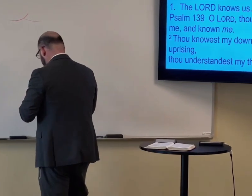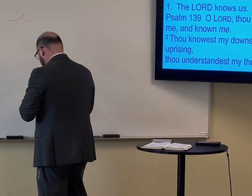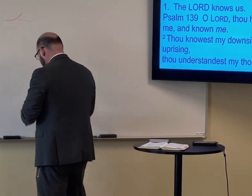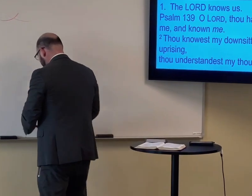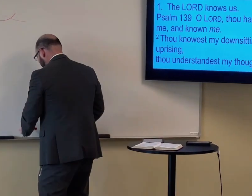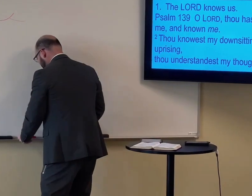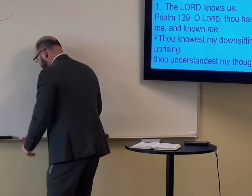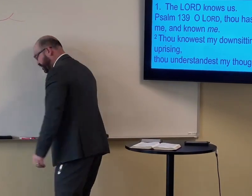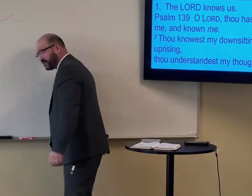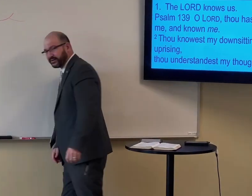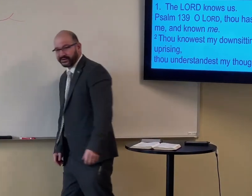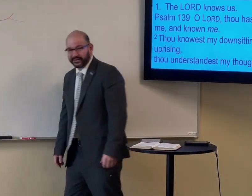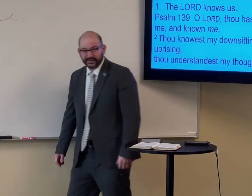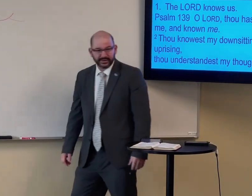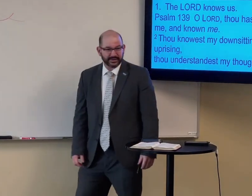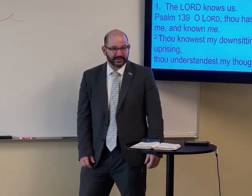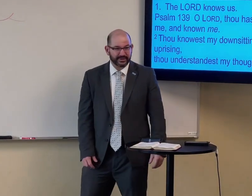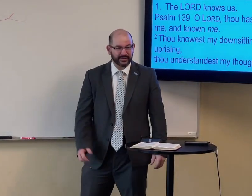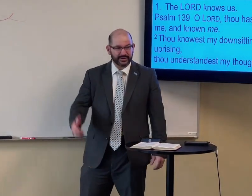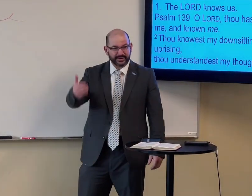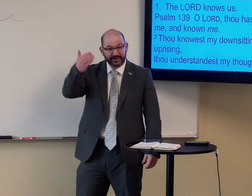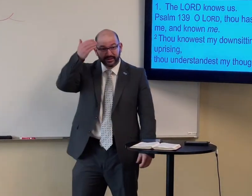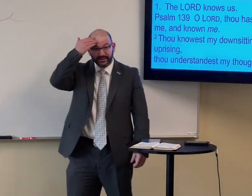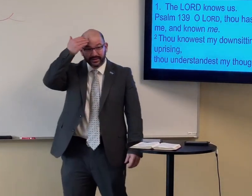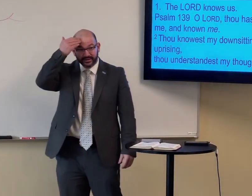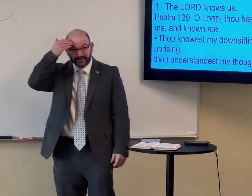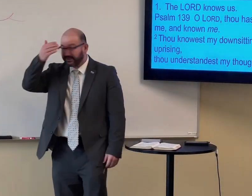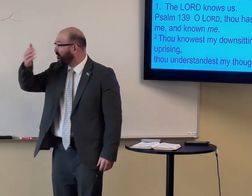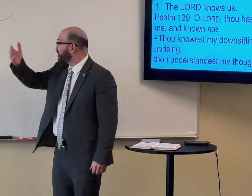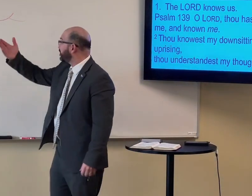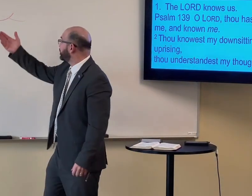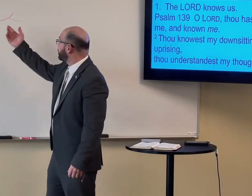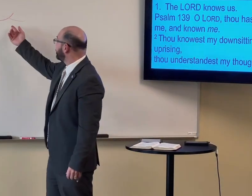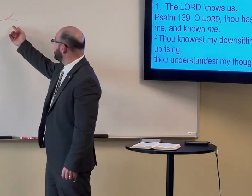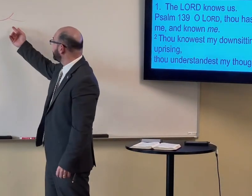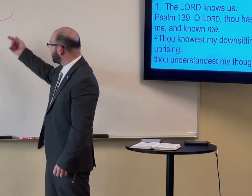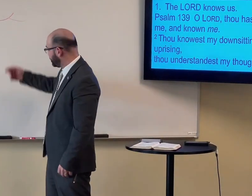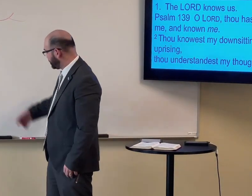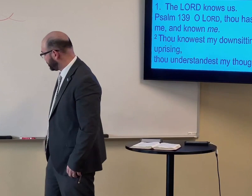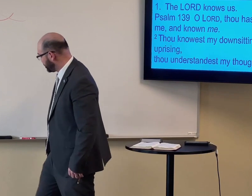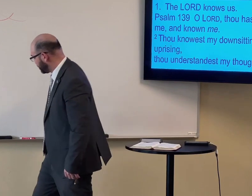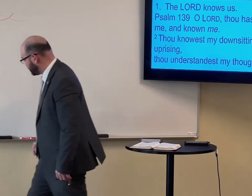That's a kind of a, yeah, didn't come out. It's not going to show on Facebook. Yeah.